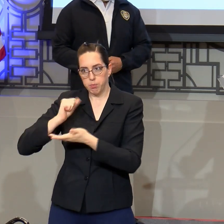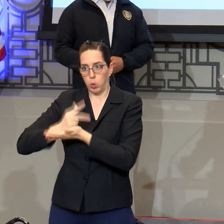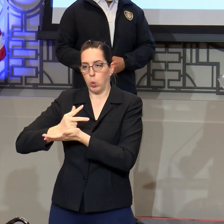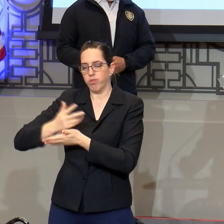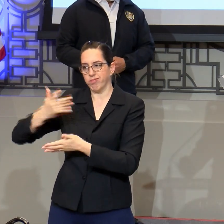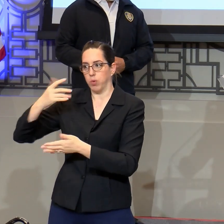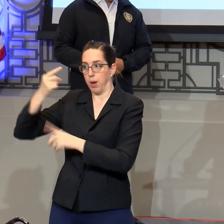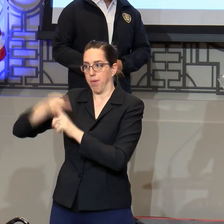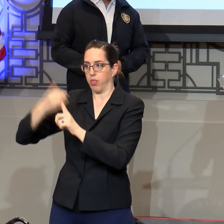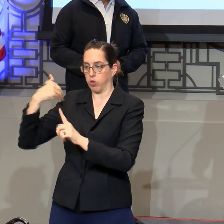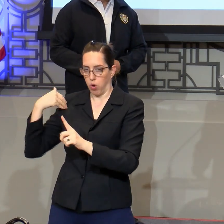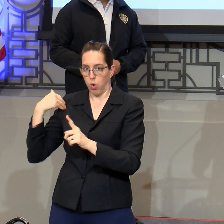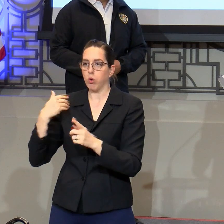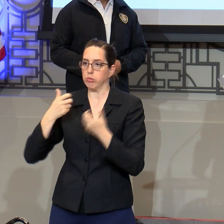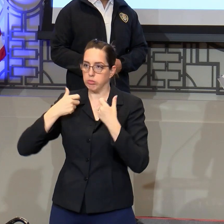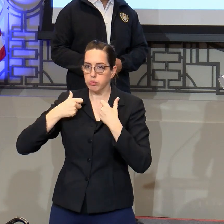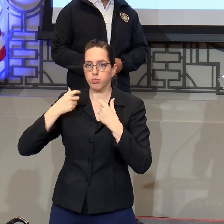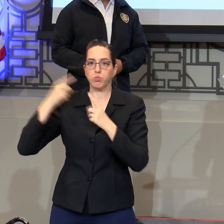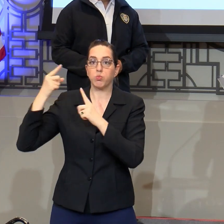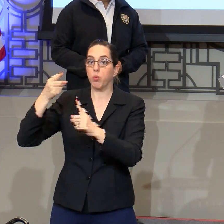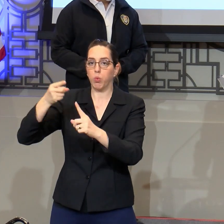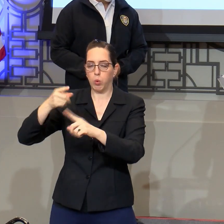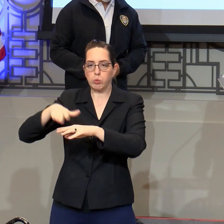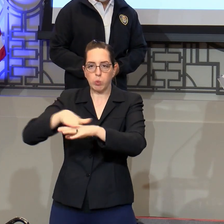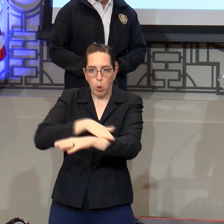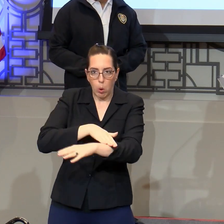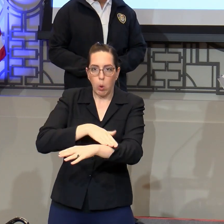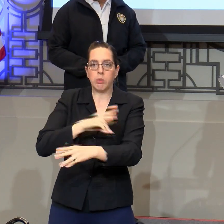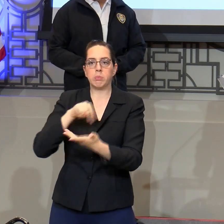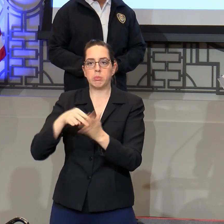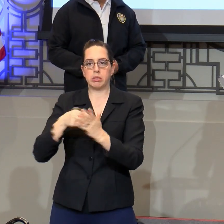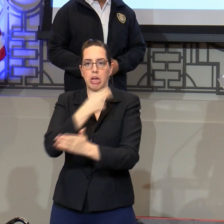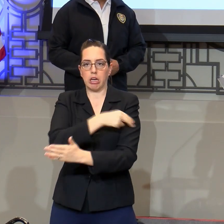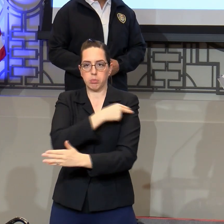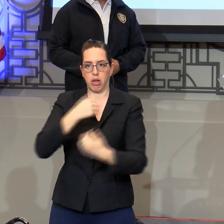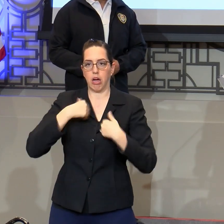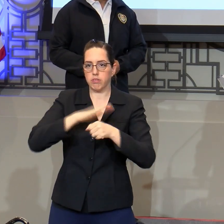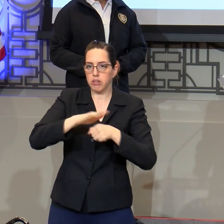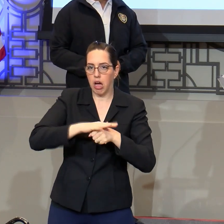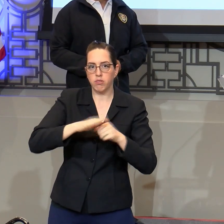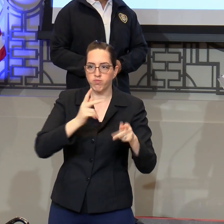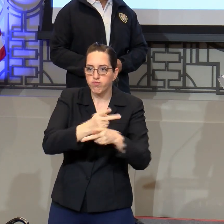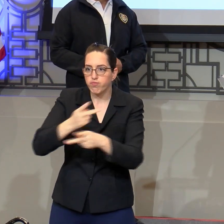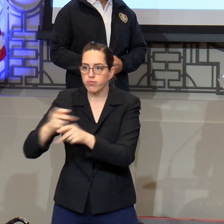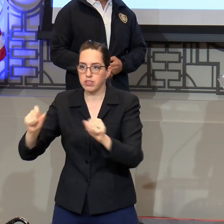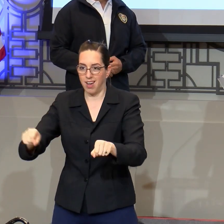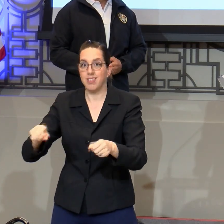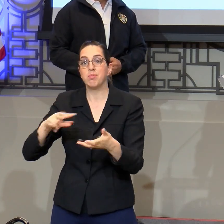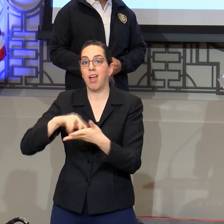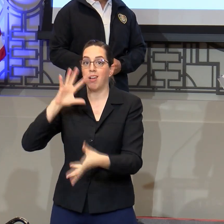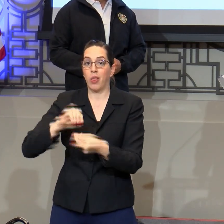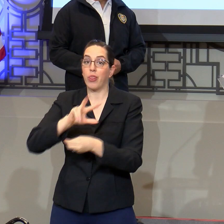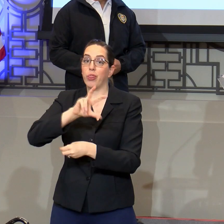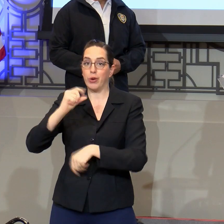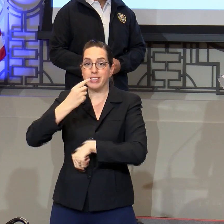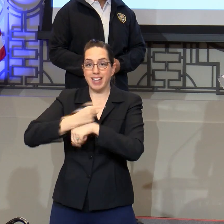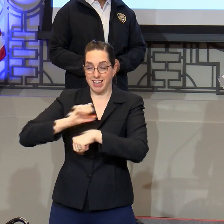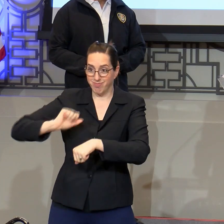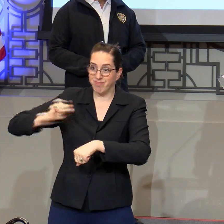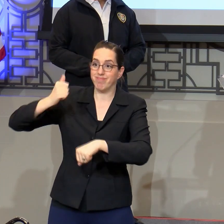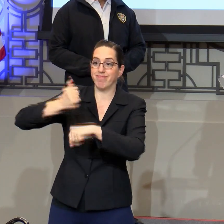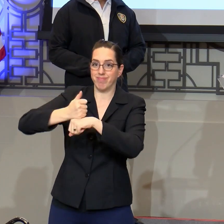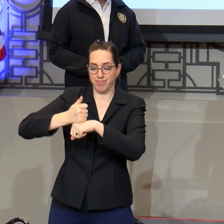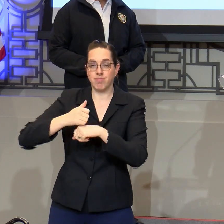our healthcare delivery system. And it was 30 days ago today that the restrictions were placed on